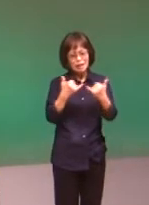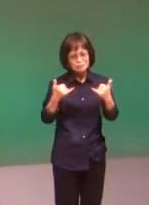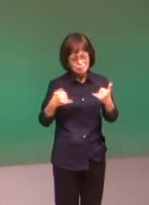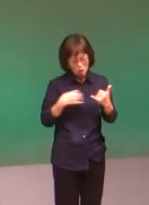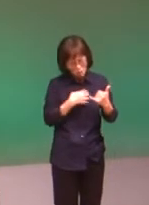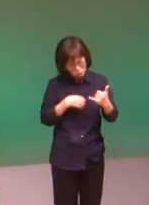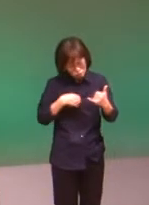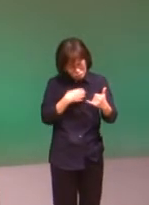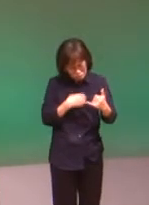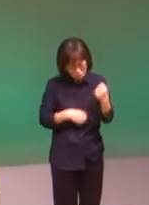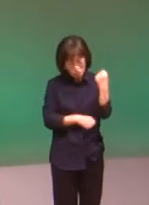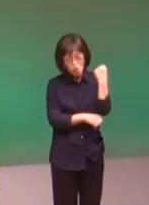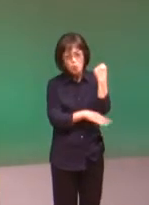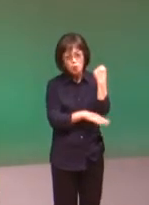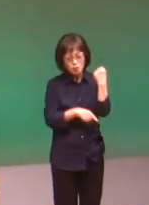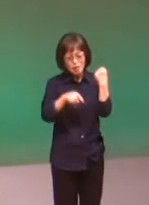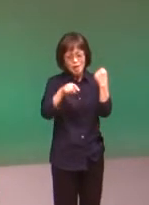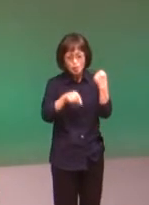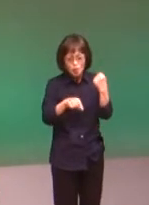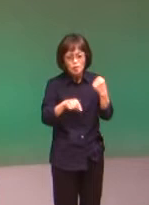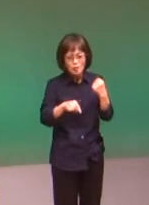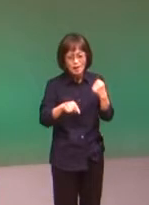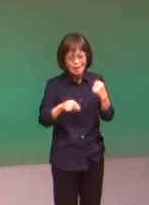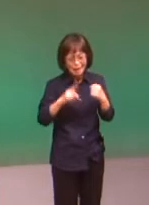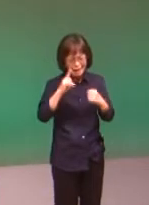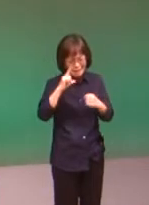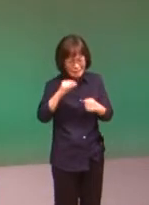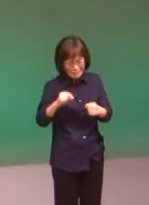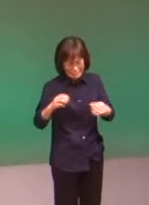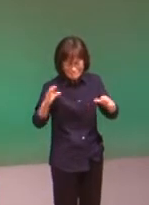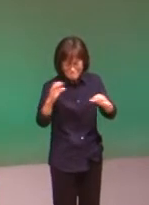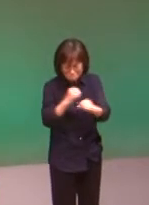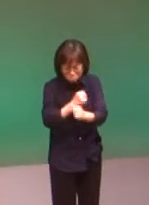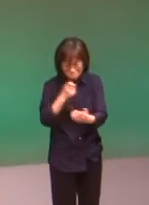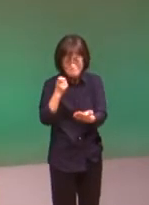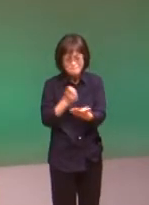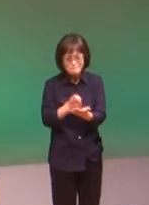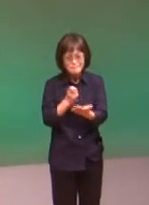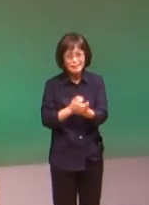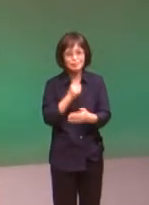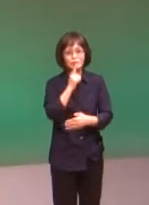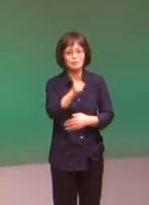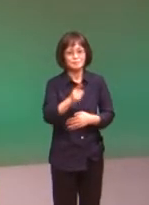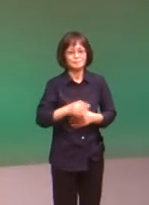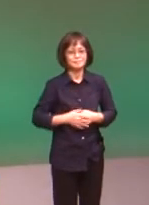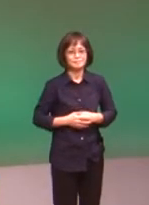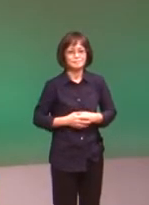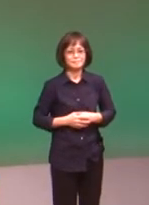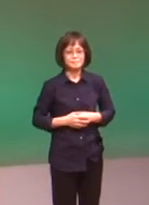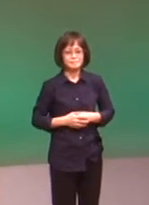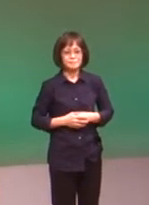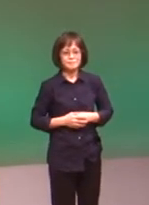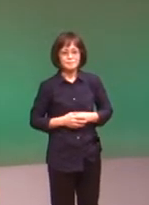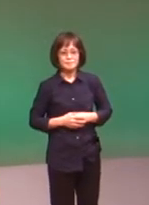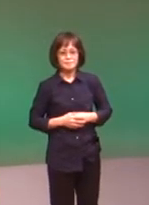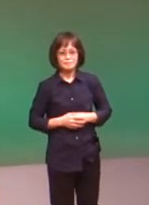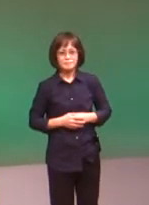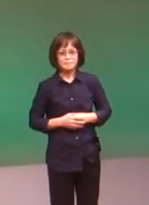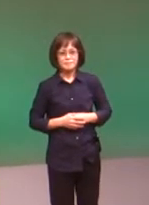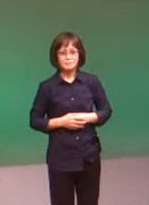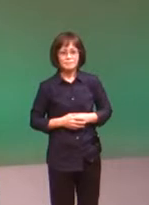wildfires of human suffering and must be eradicated forever from the planet.